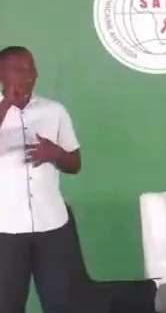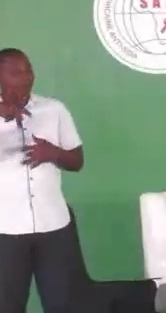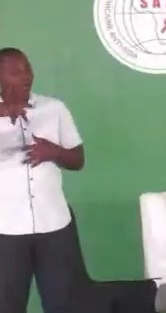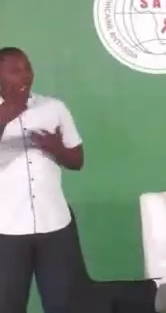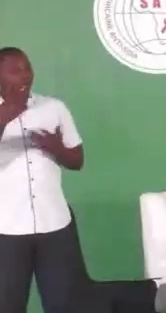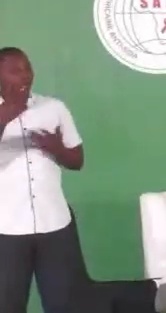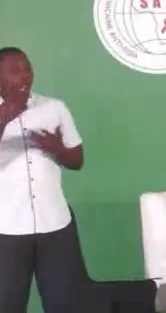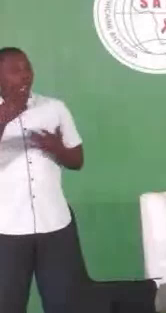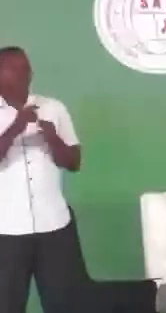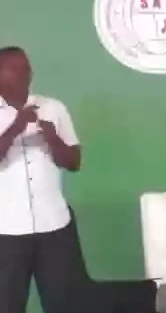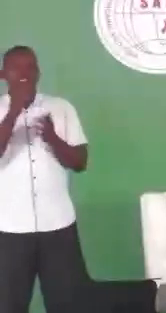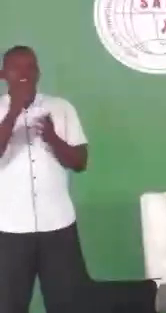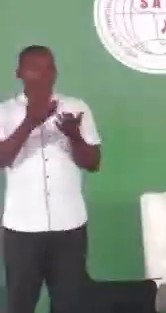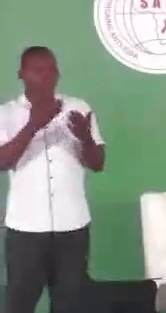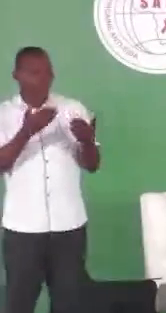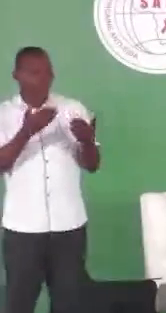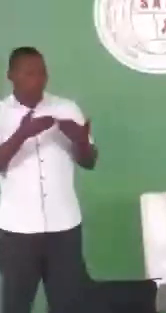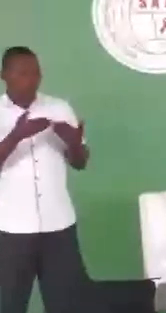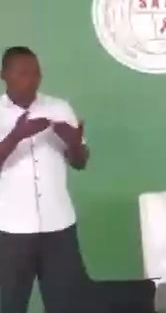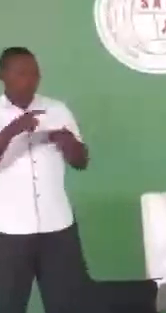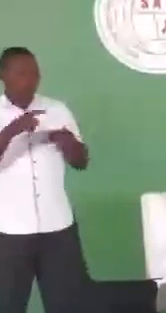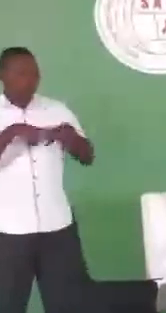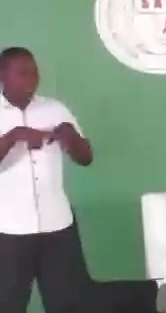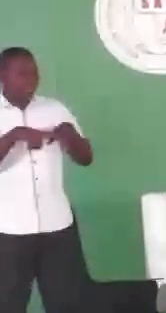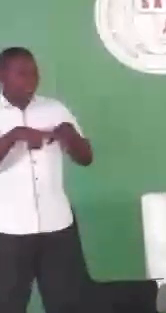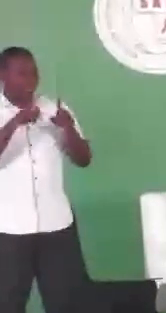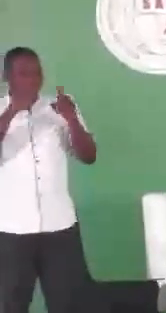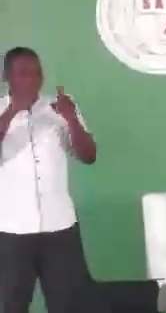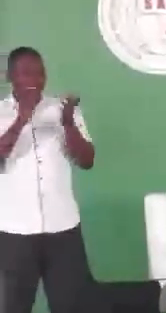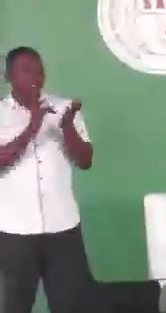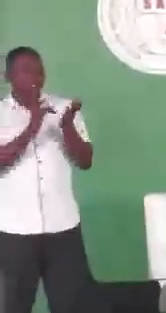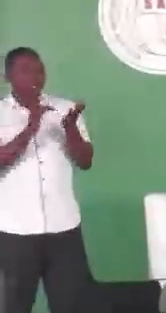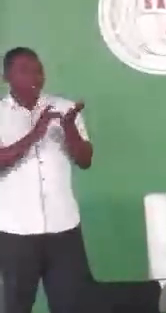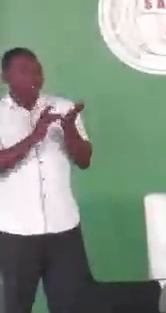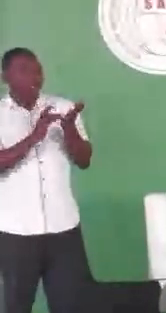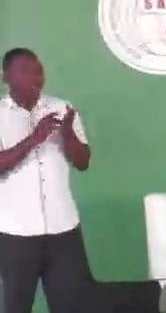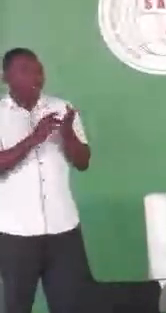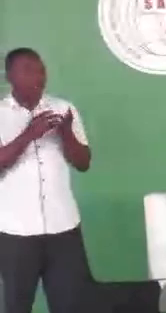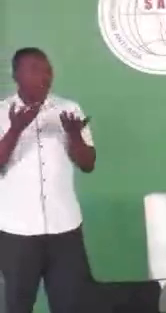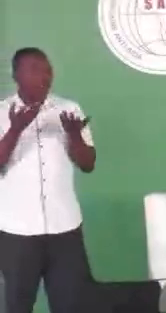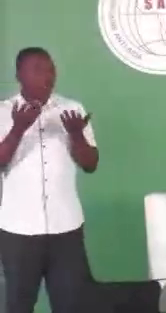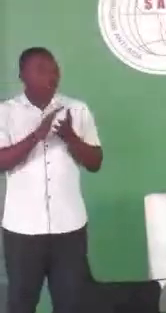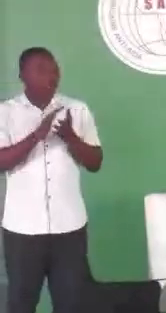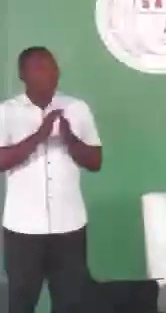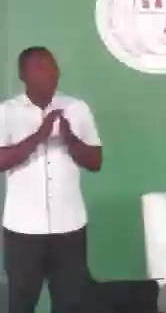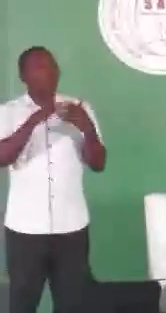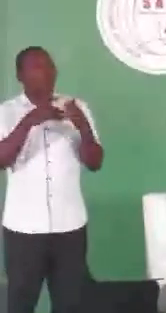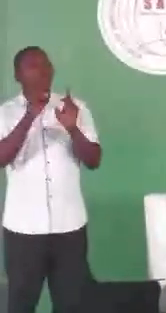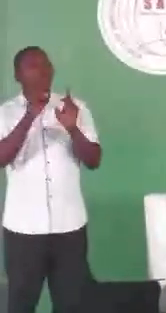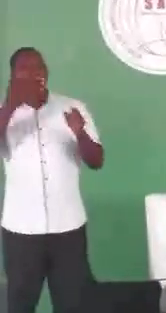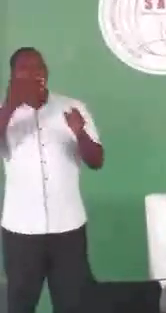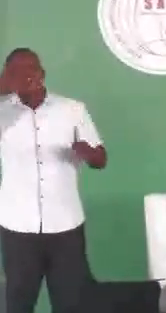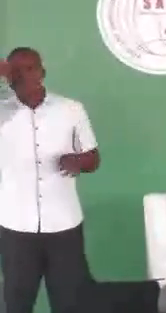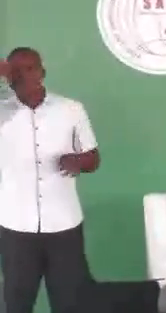the HIV dual test kits, we tended to do very well in terms of testing for